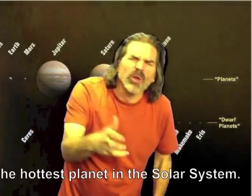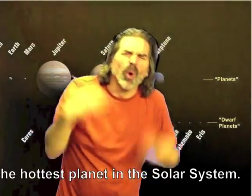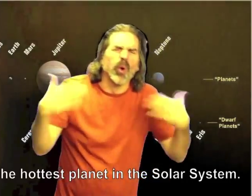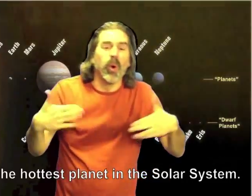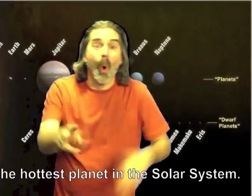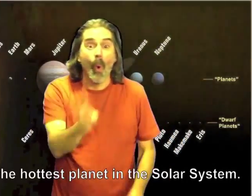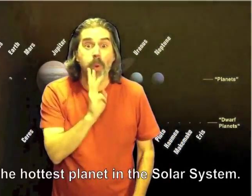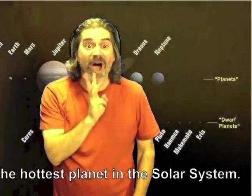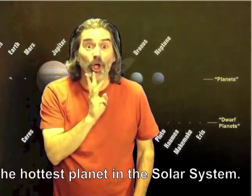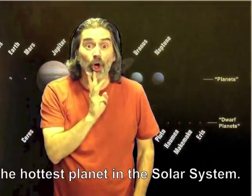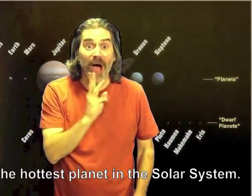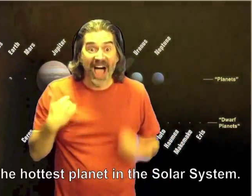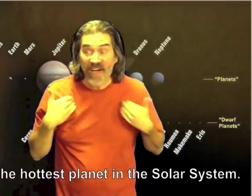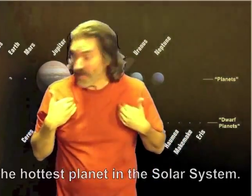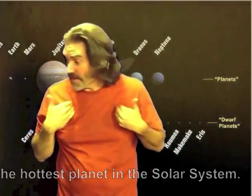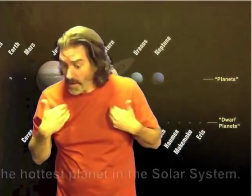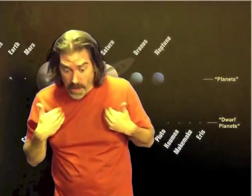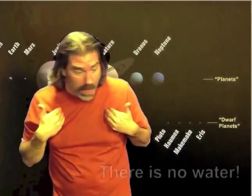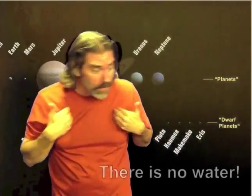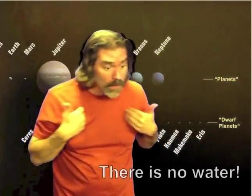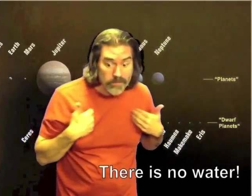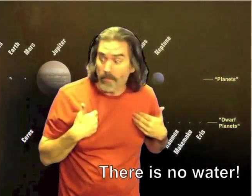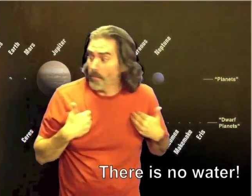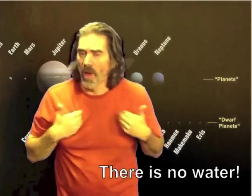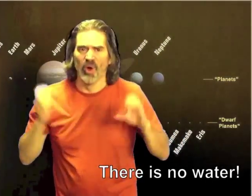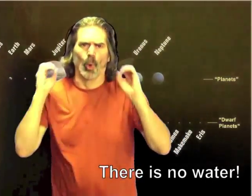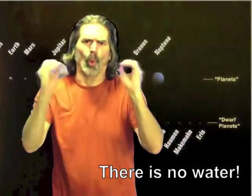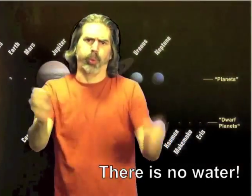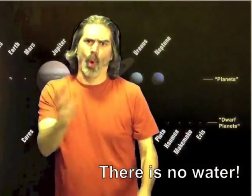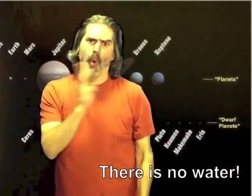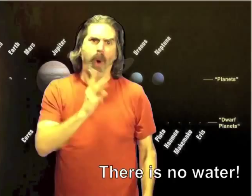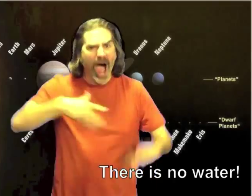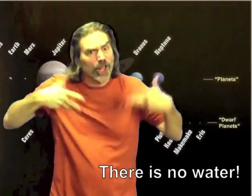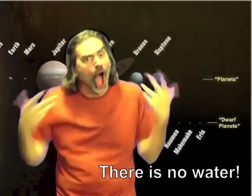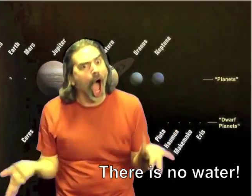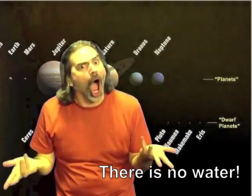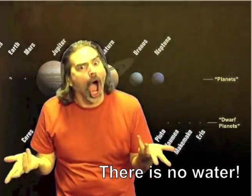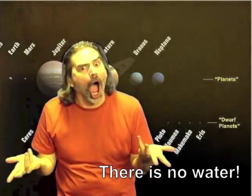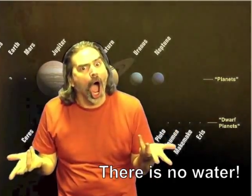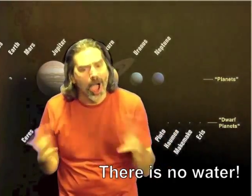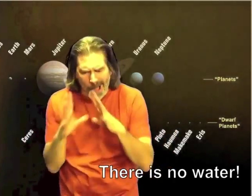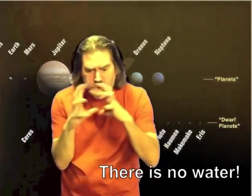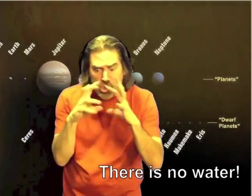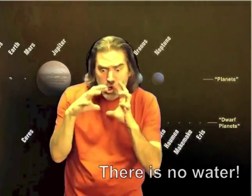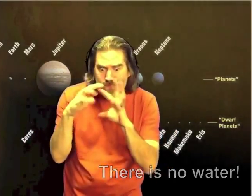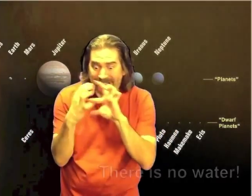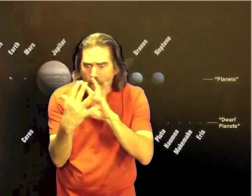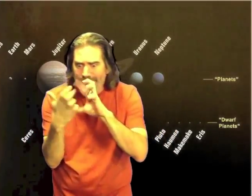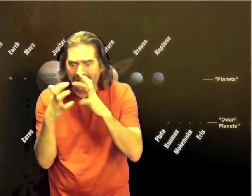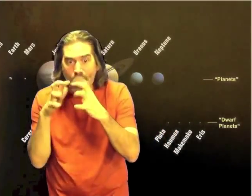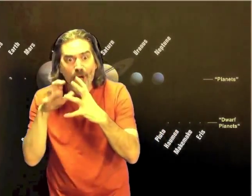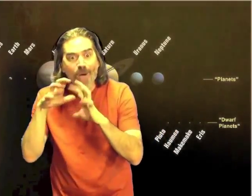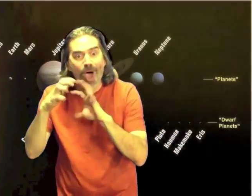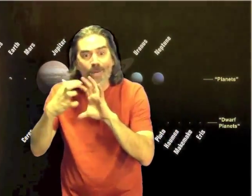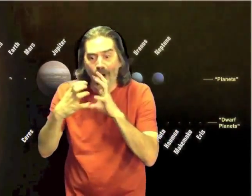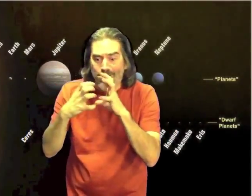Venus is the hottest planet in the solar system. There is no water.